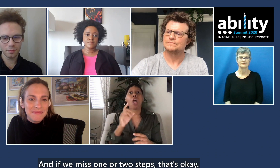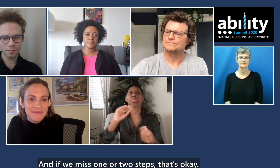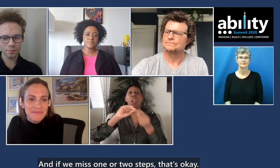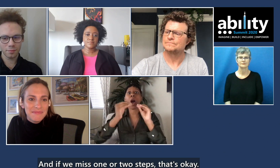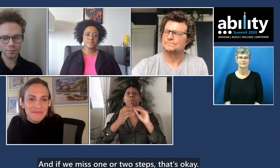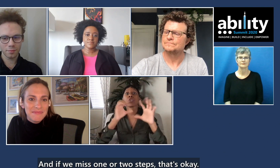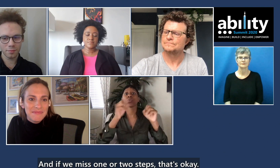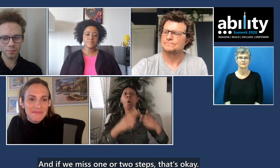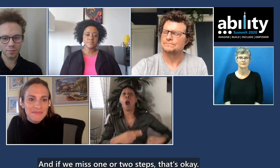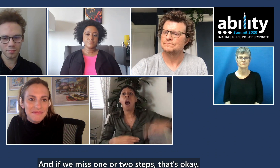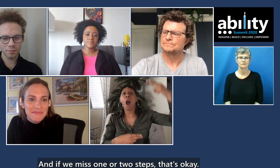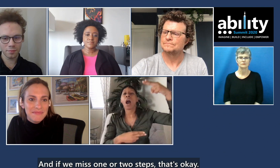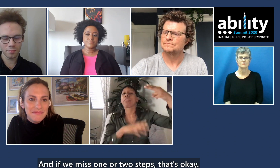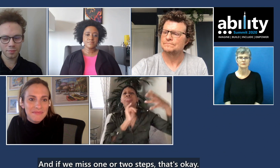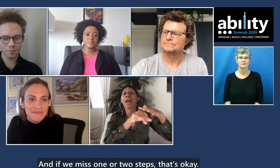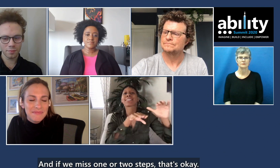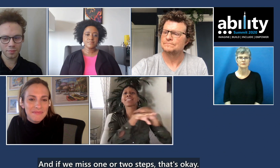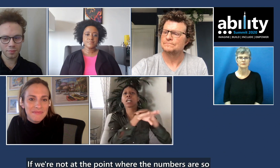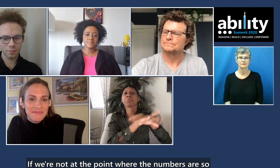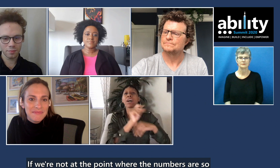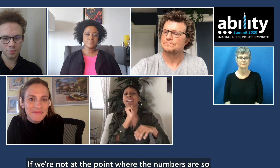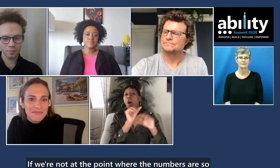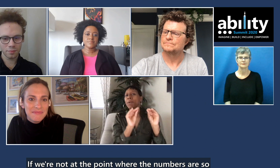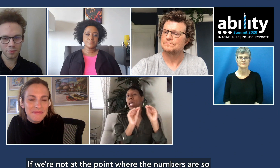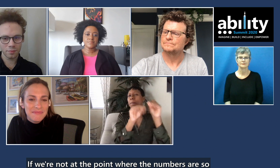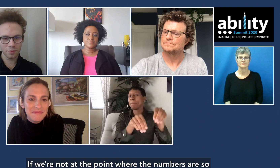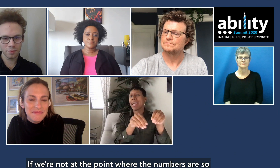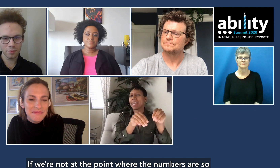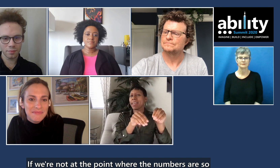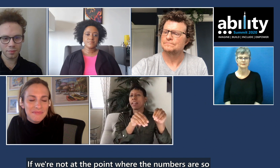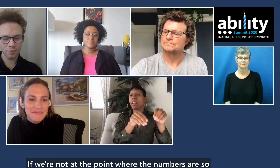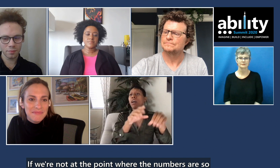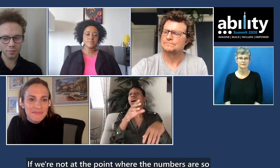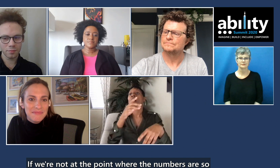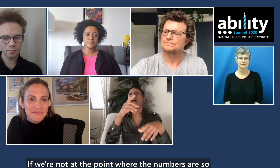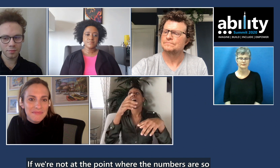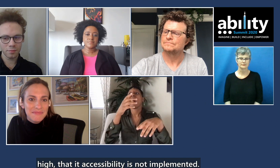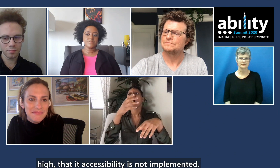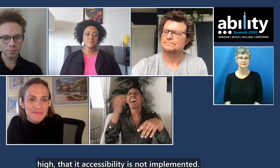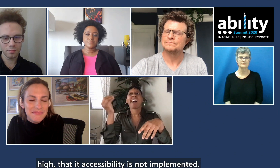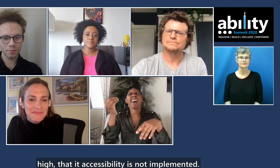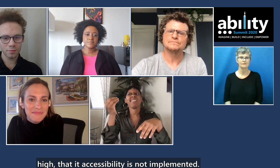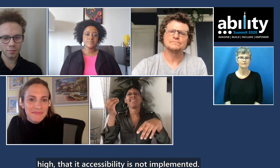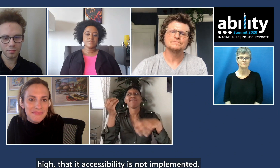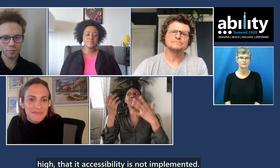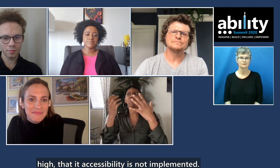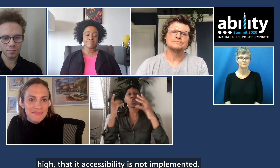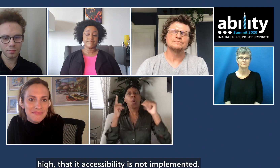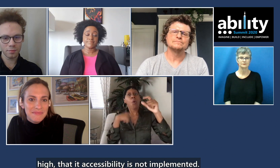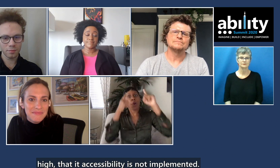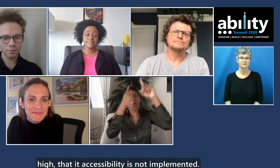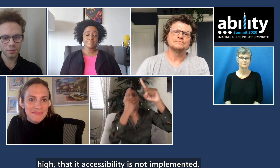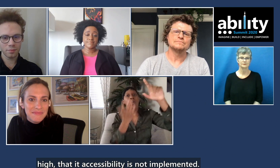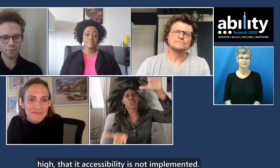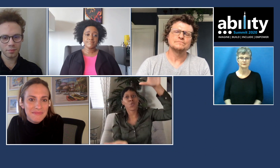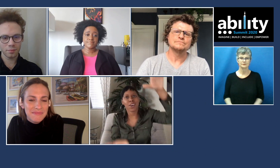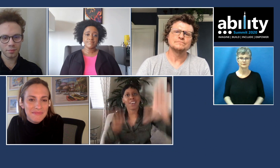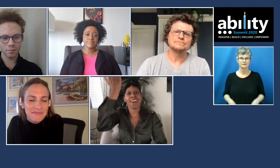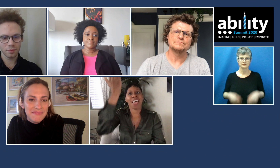okay. We're not at the point where the numbers are so high that accessibility is not implemented.